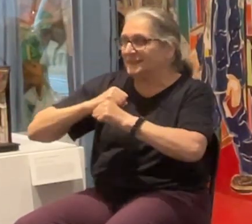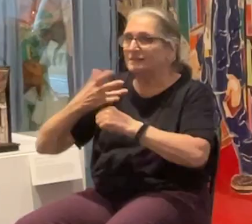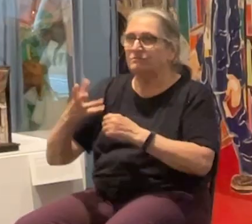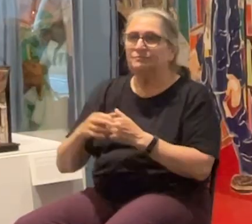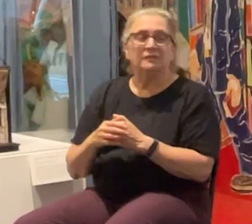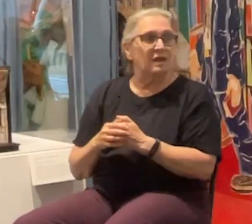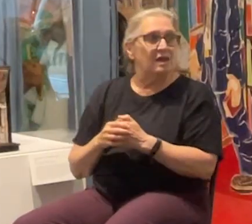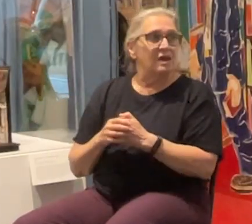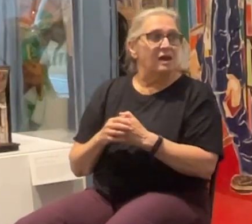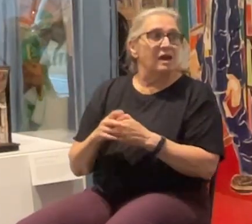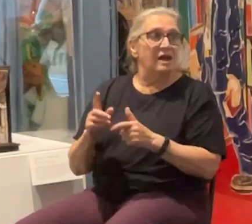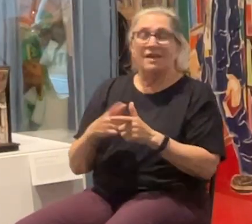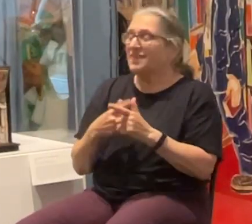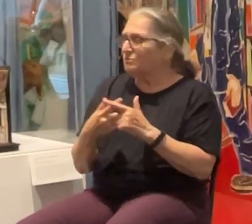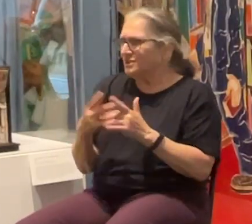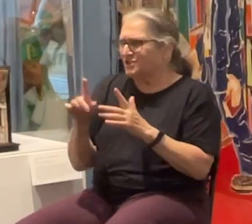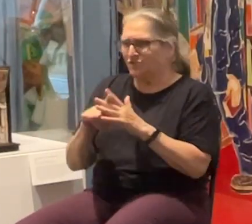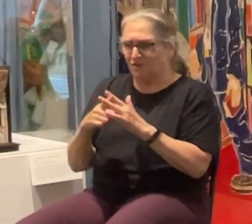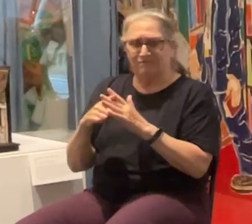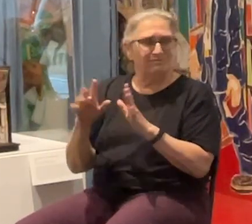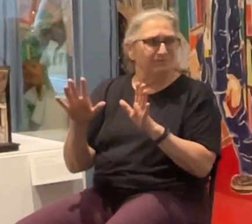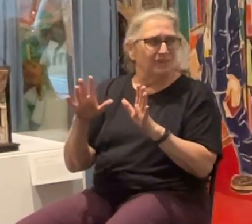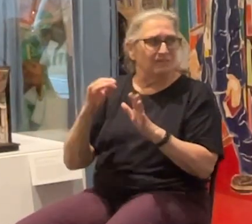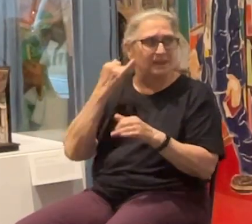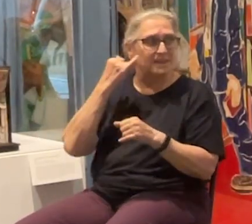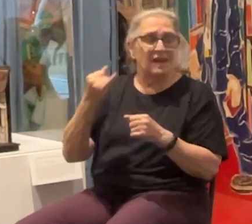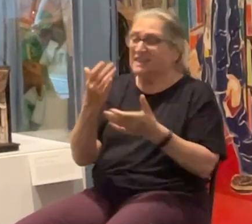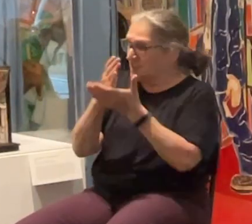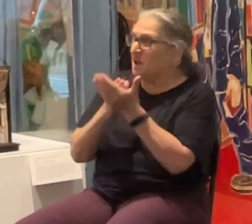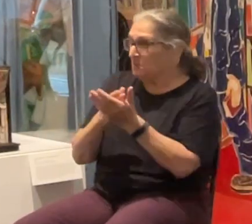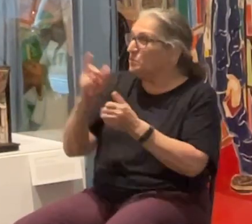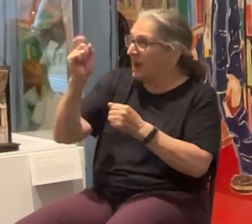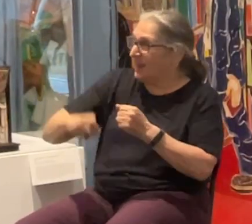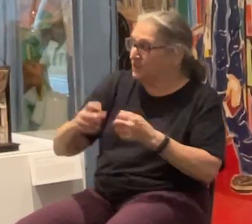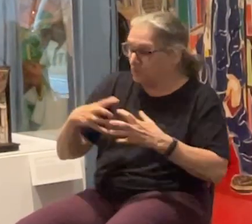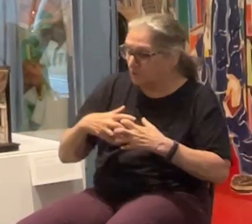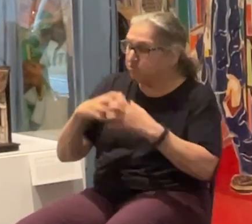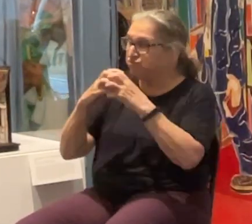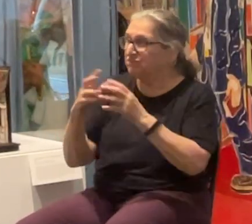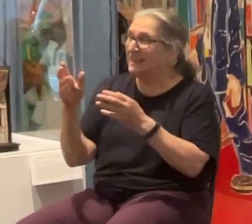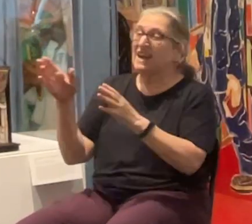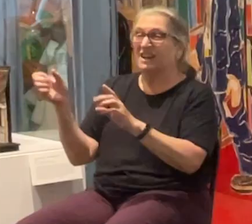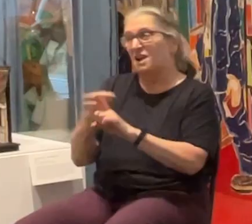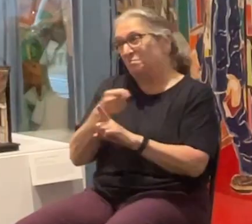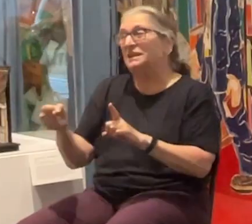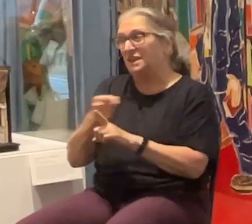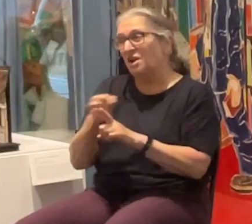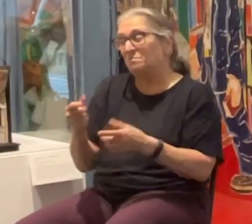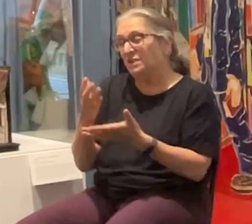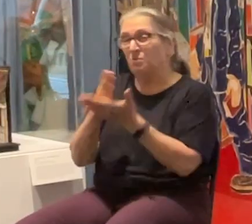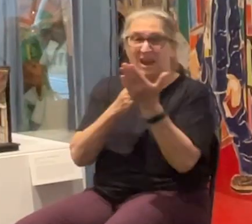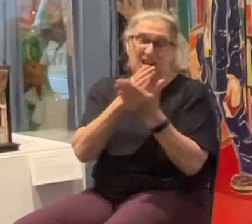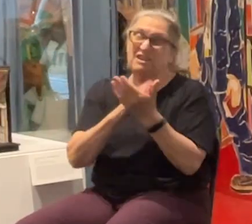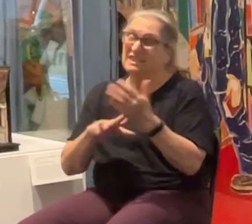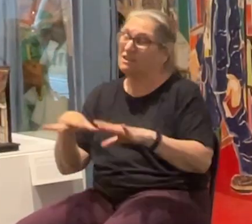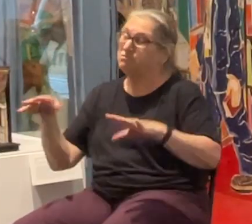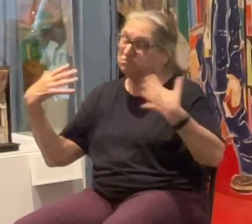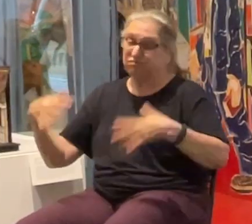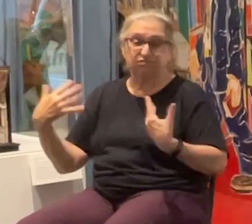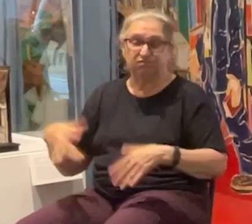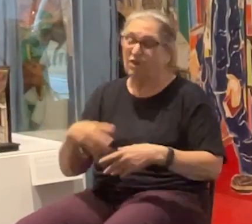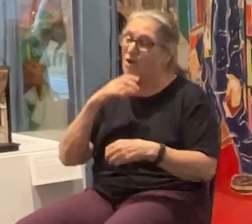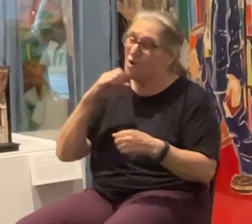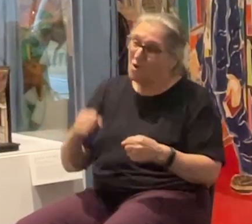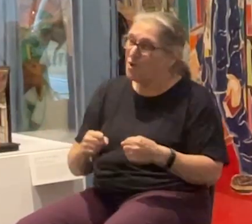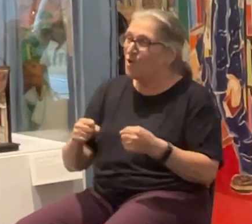And then to, some of it you actually had to restore, right? Yes. I know it got beat up for sure. Yeah, there were areas that had been